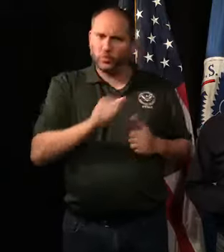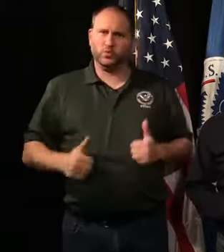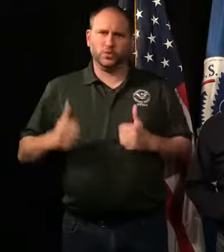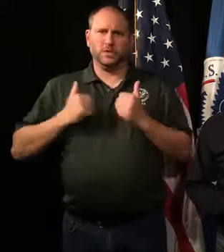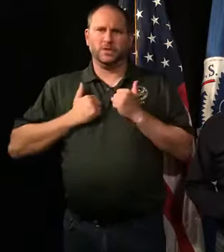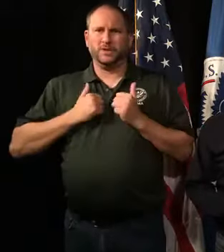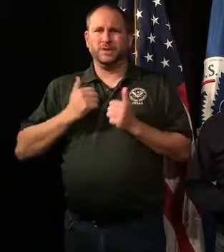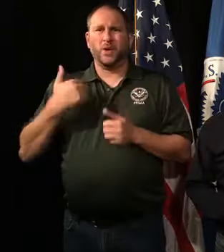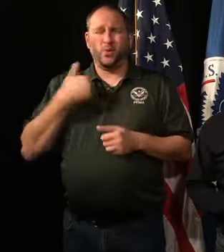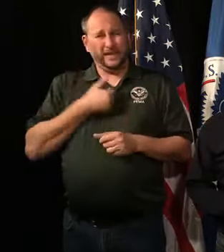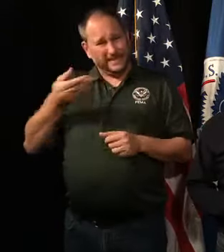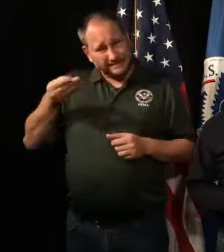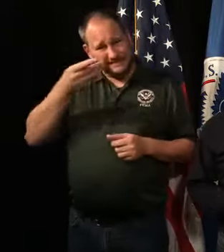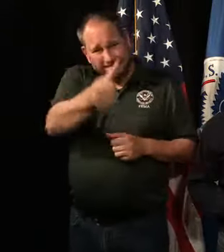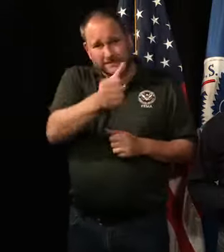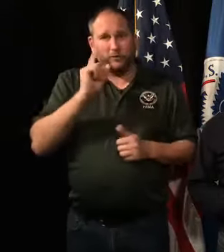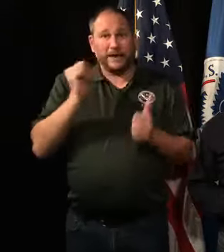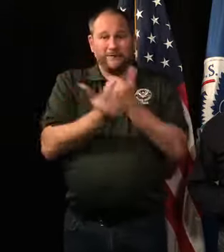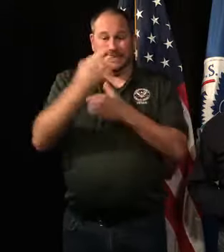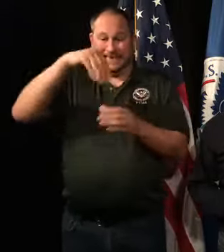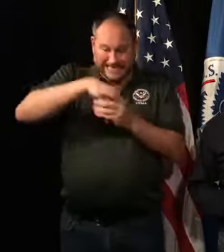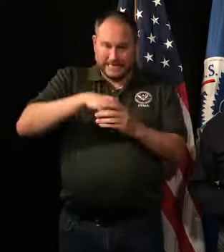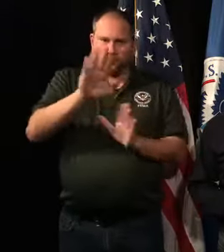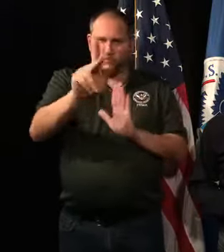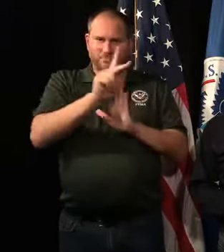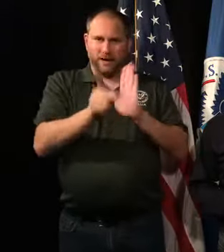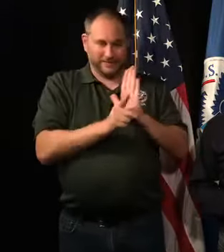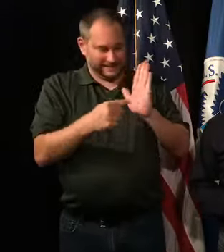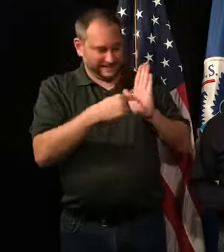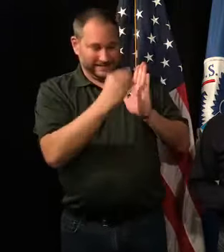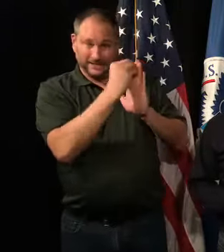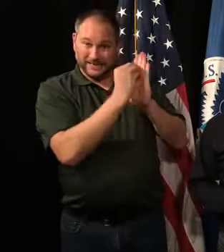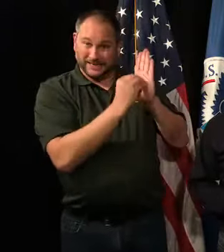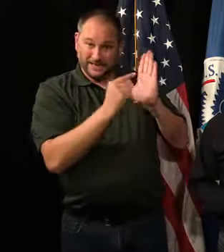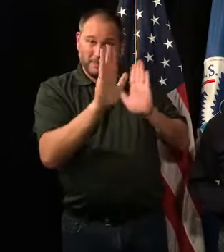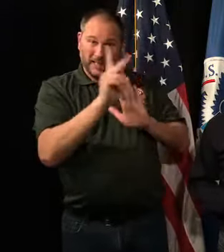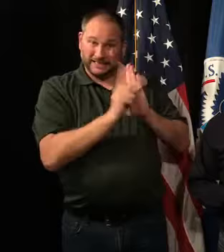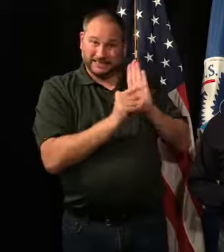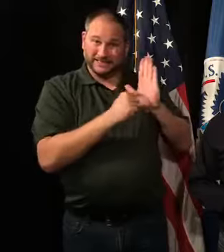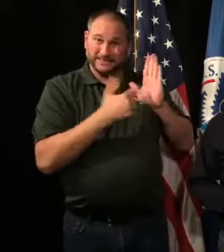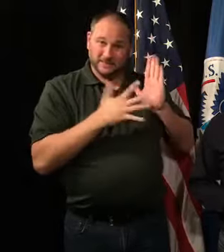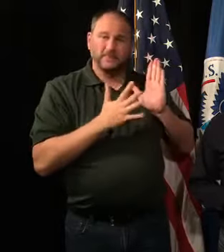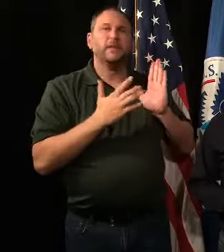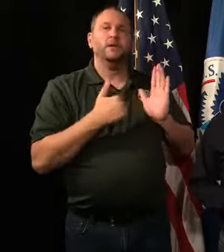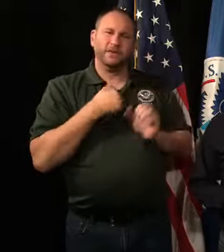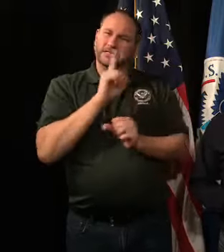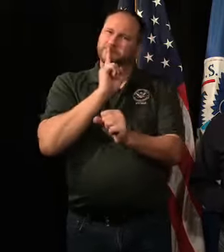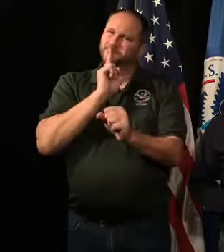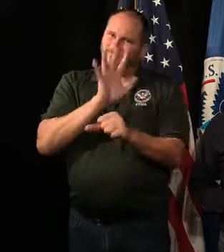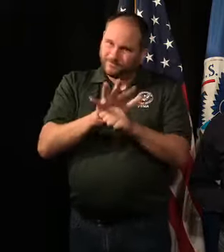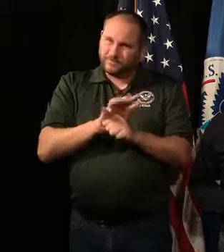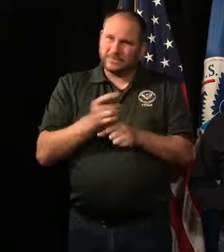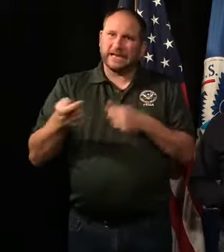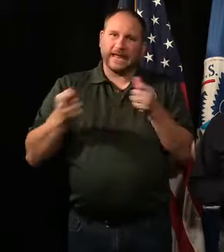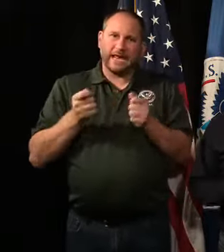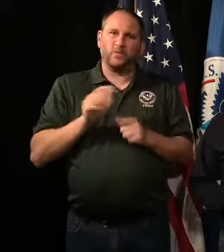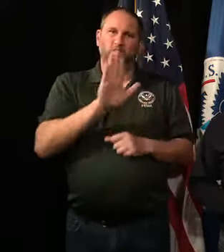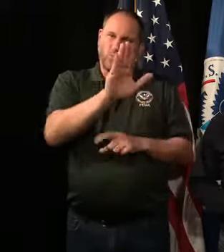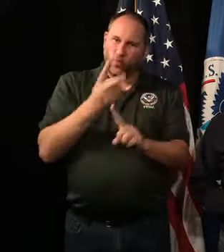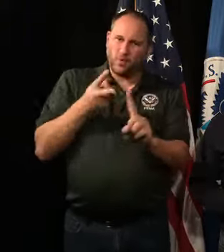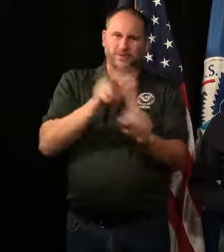for everything that is covered under your policy. And I'm committed to handle your claim in